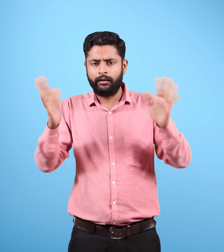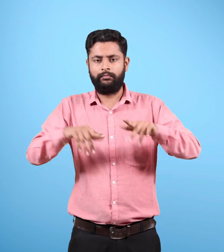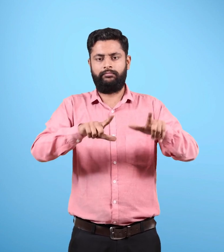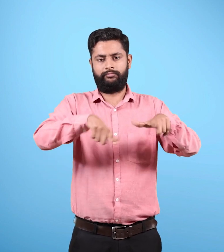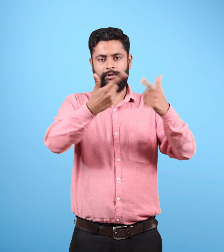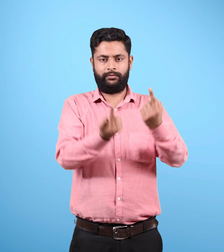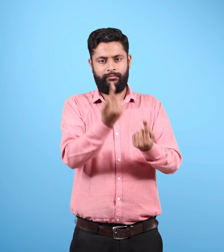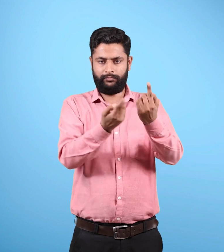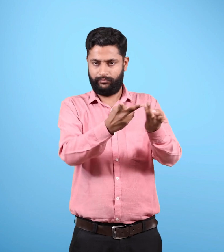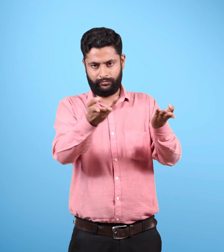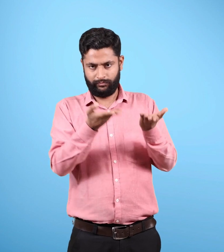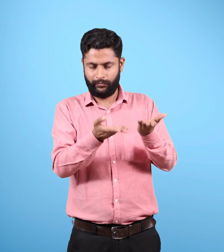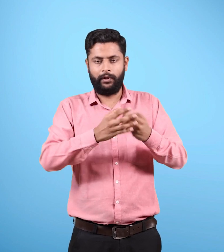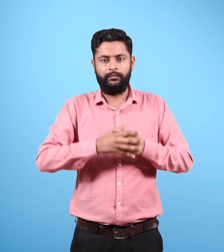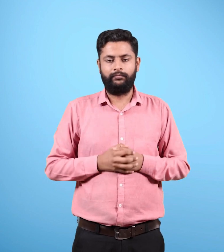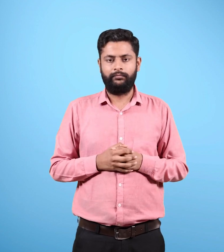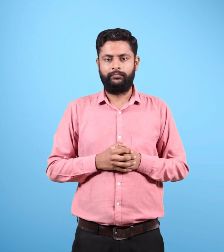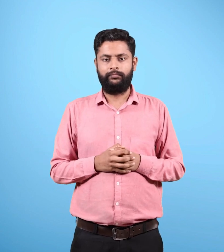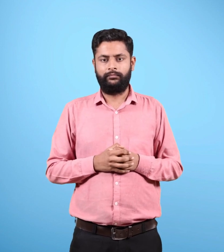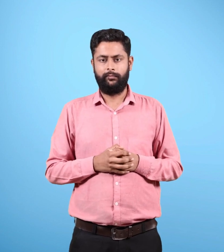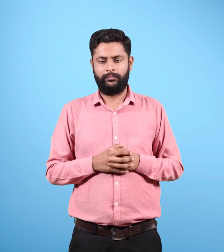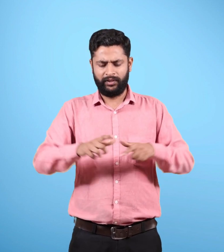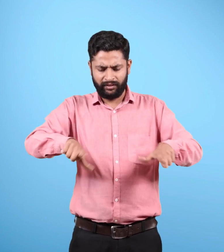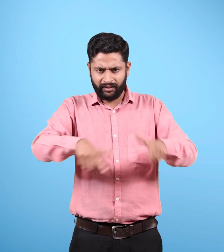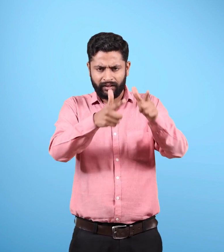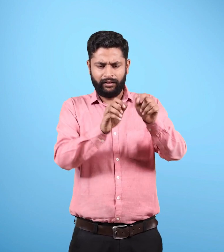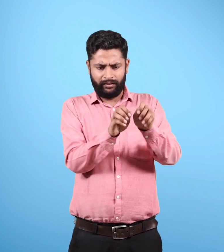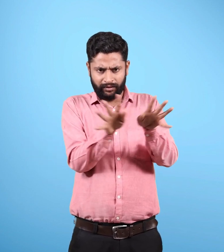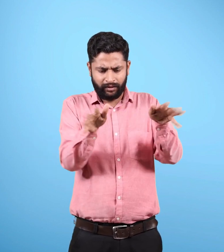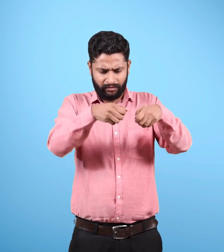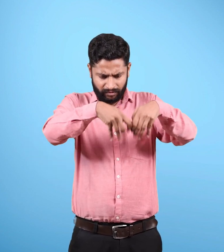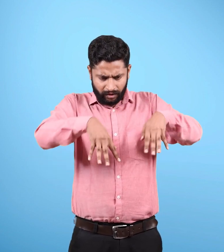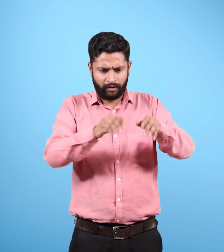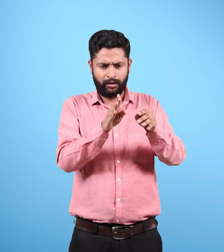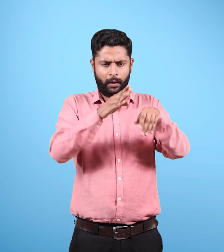Plants are one source of our food. Which parts of a plant?